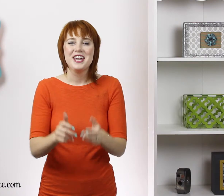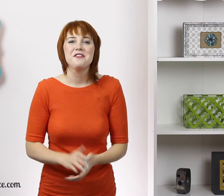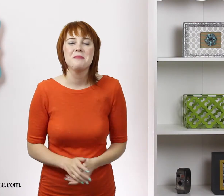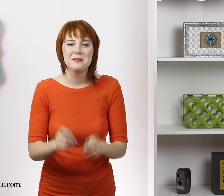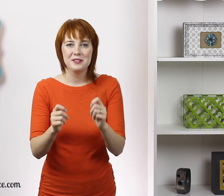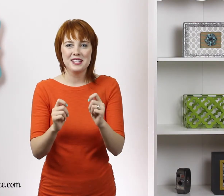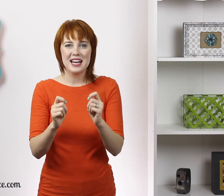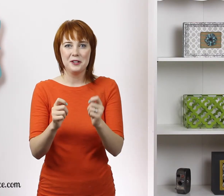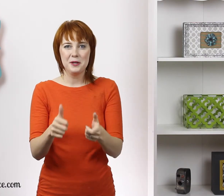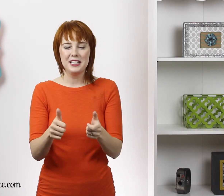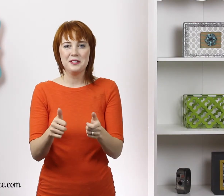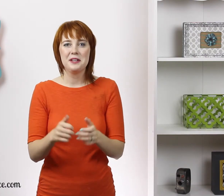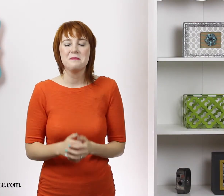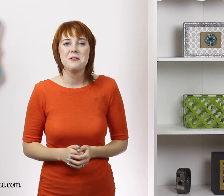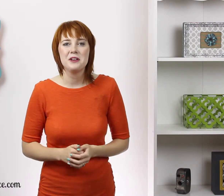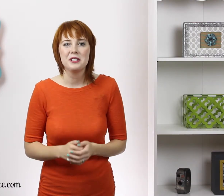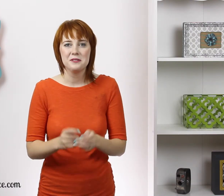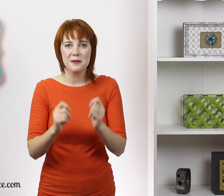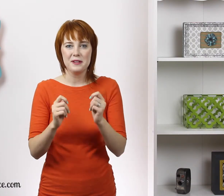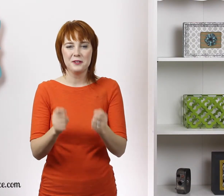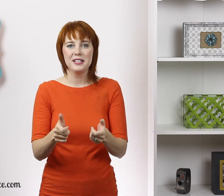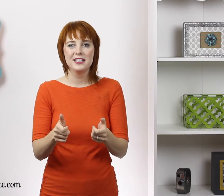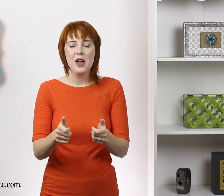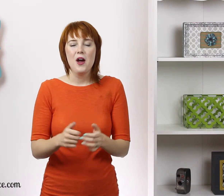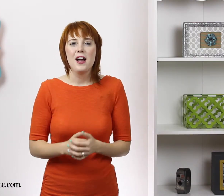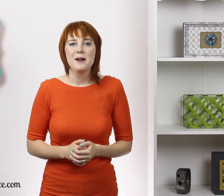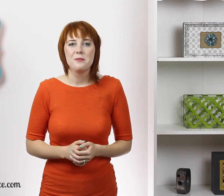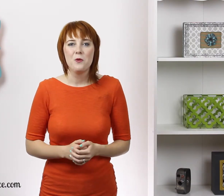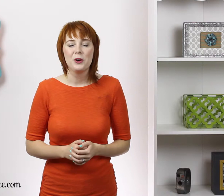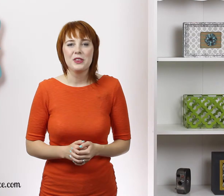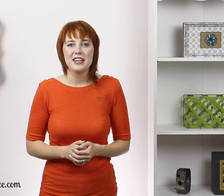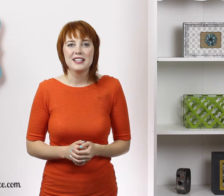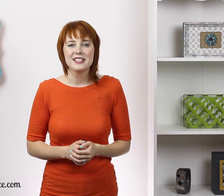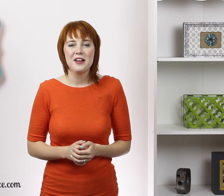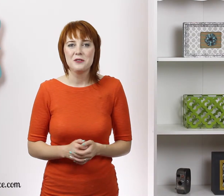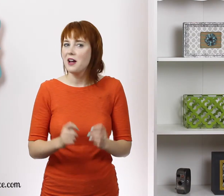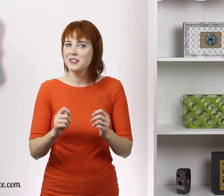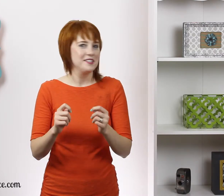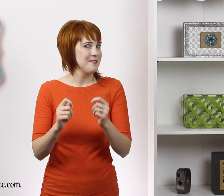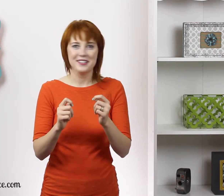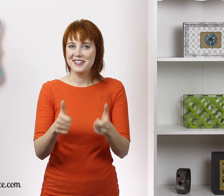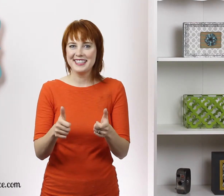If your baby learns the sign quick, you can let them know that you're gonna do something quick or they can tell you not to do something quick.